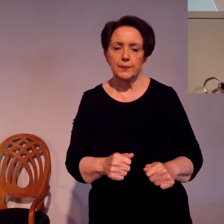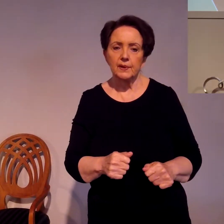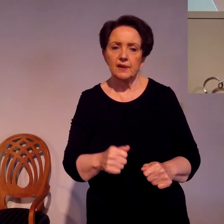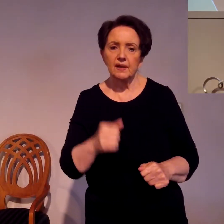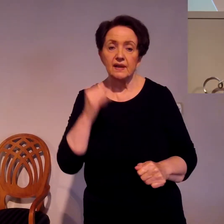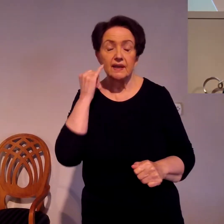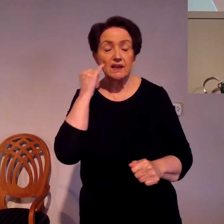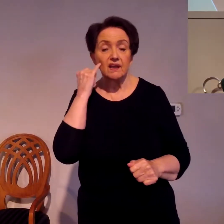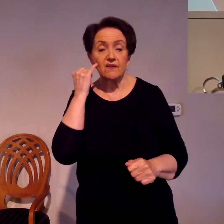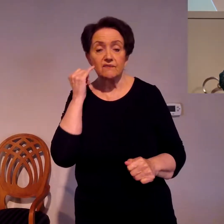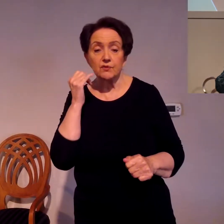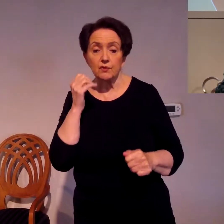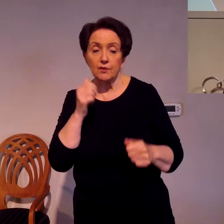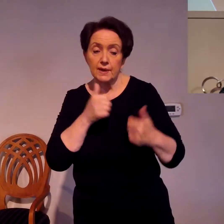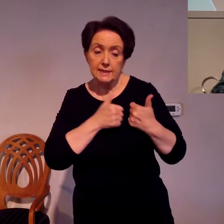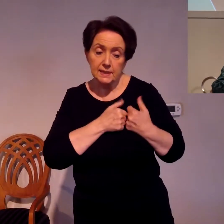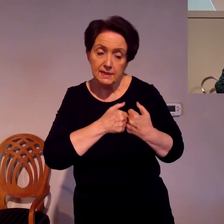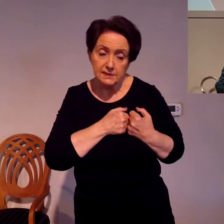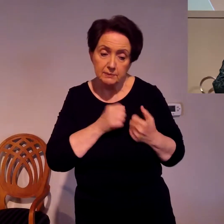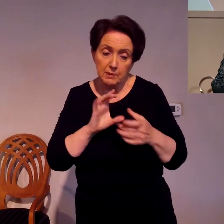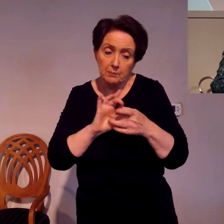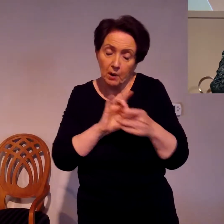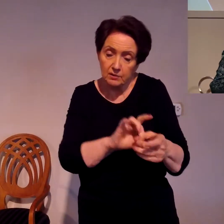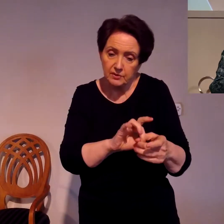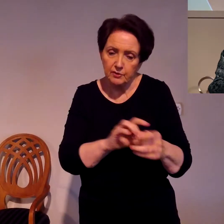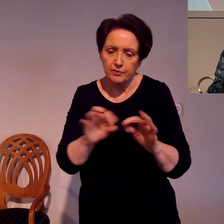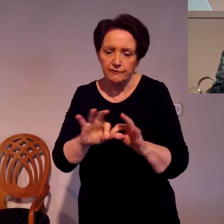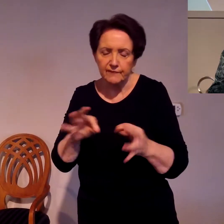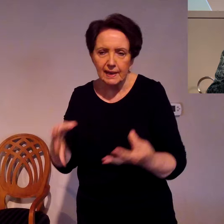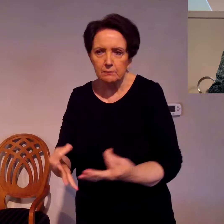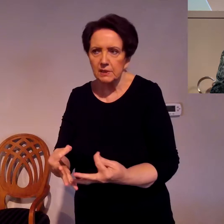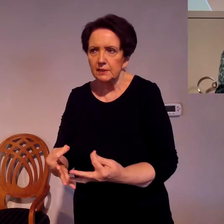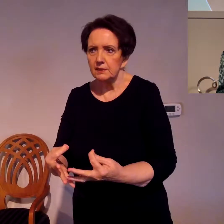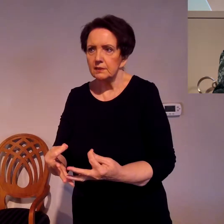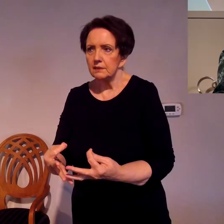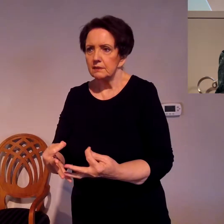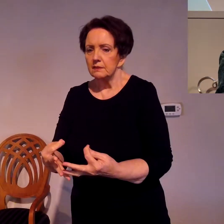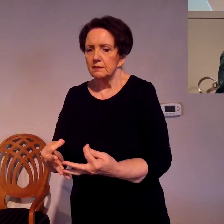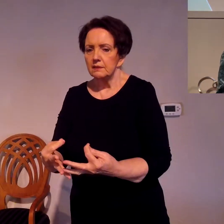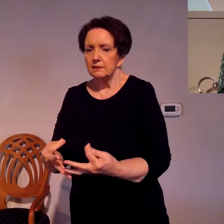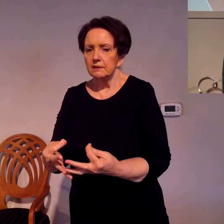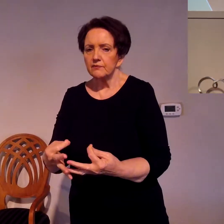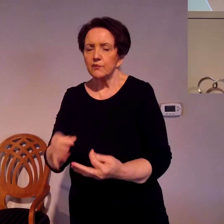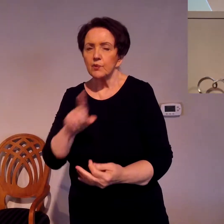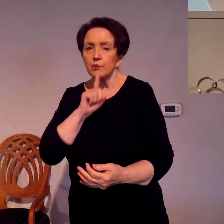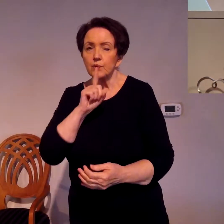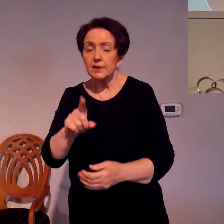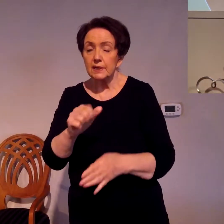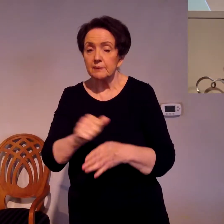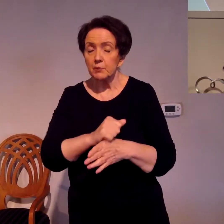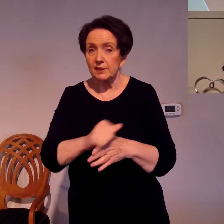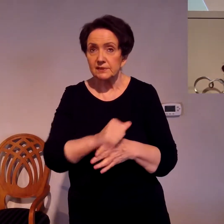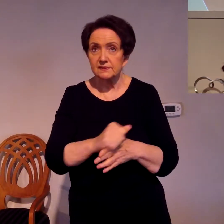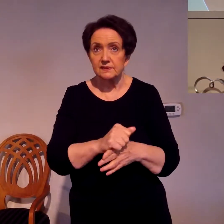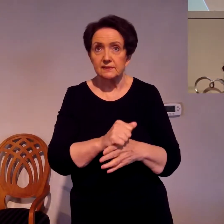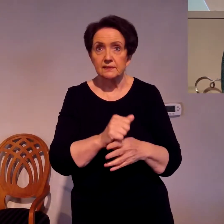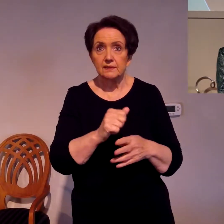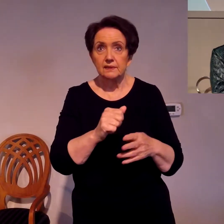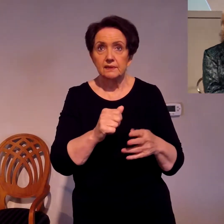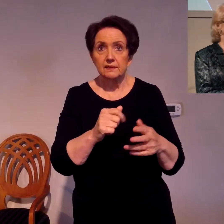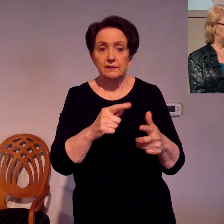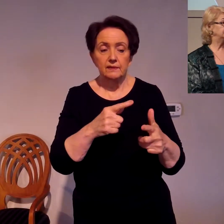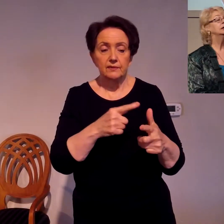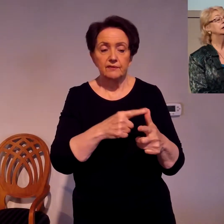our most intimate partner, our family, when we are really practicing the first two things that we talked about this